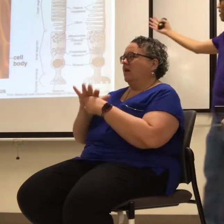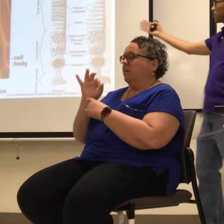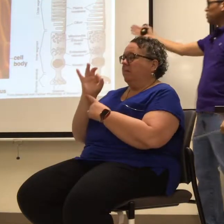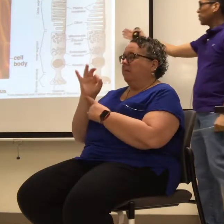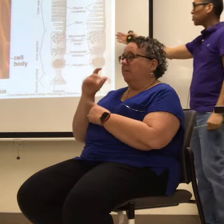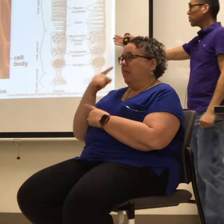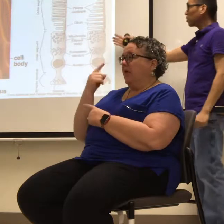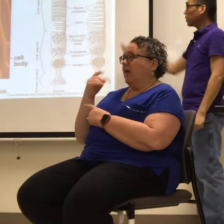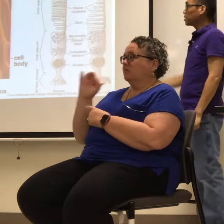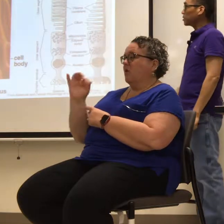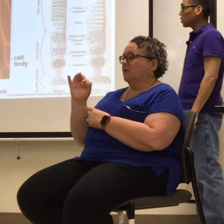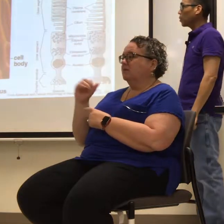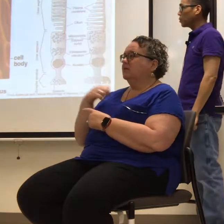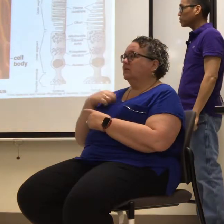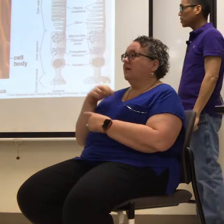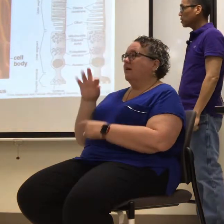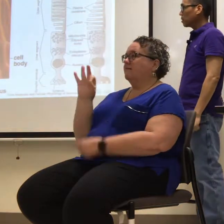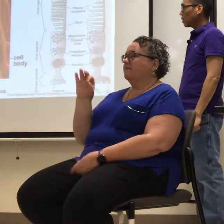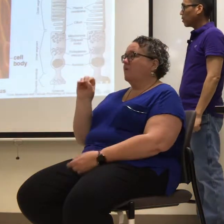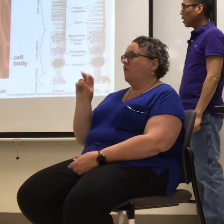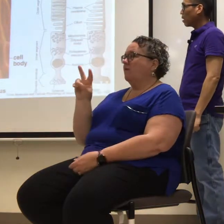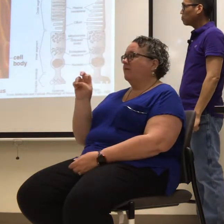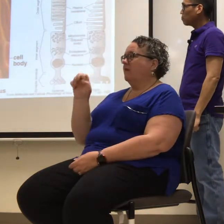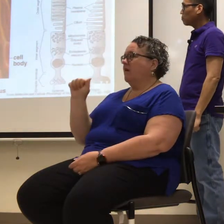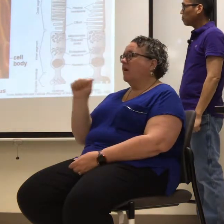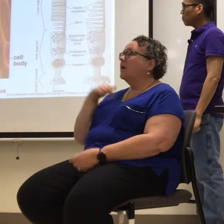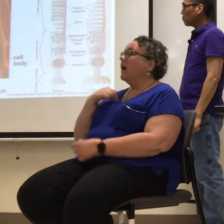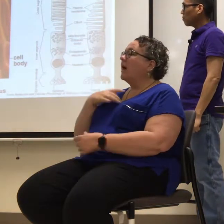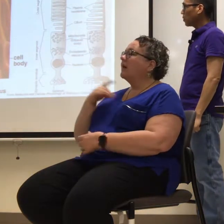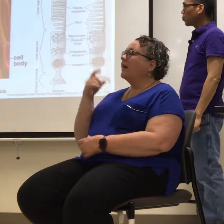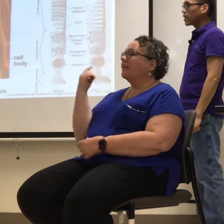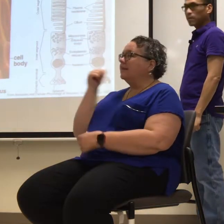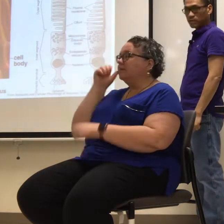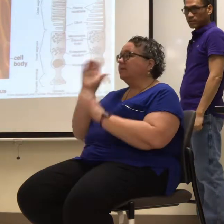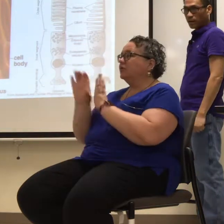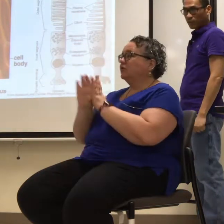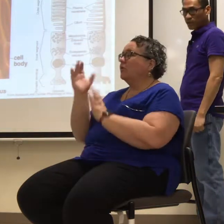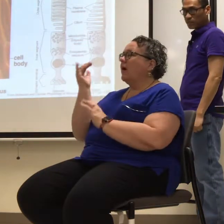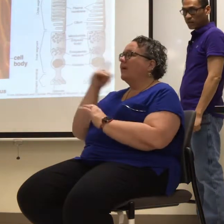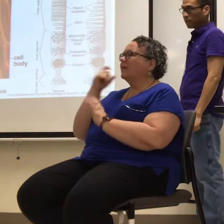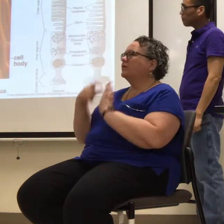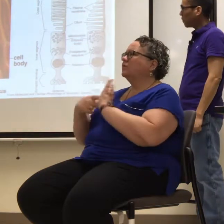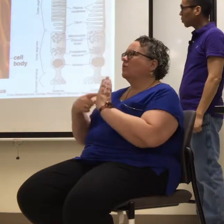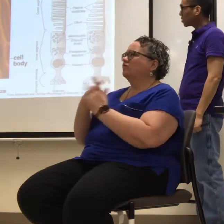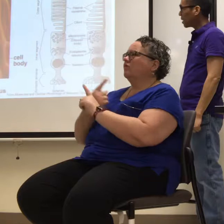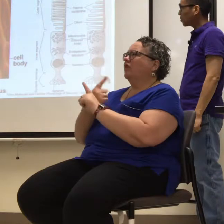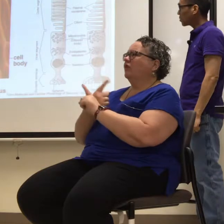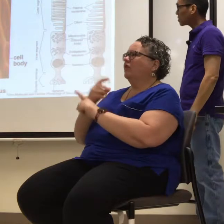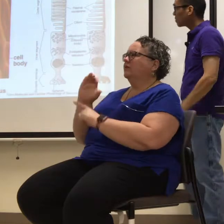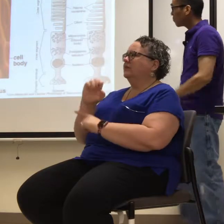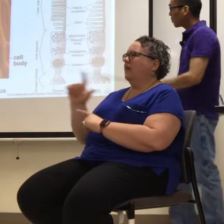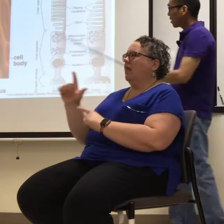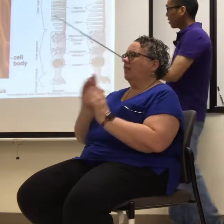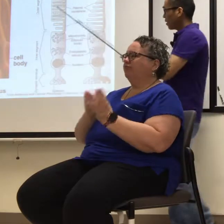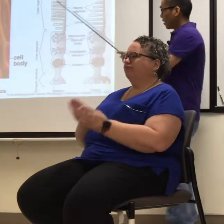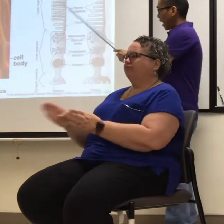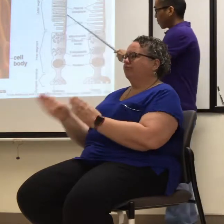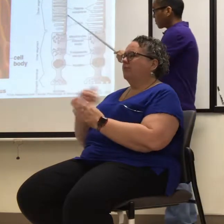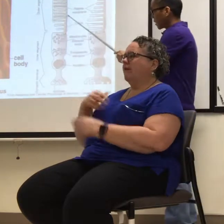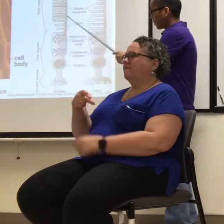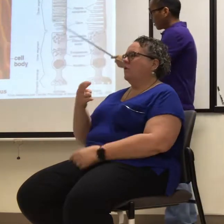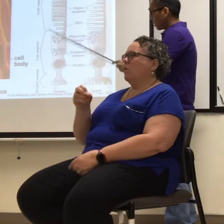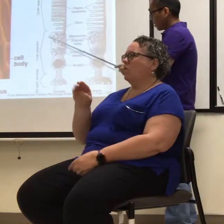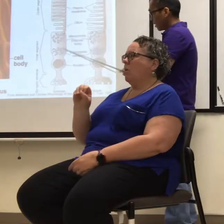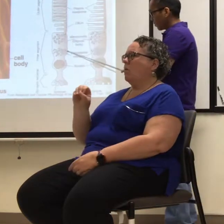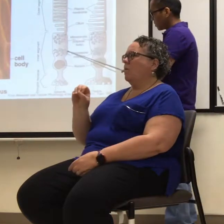Well, I like this picture here because it shows the regular cell arrangement of the photoreceptors.